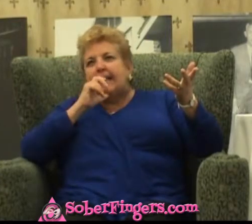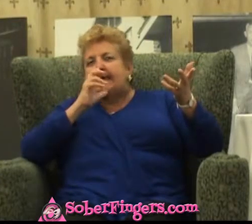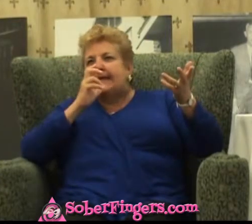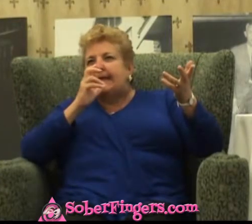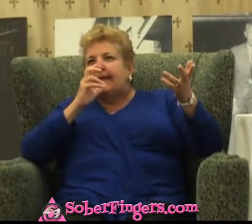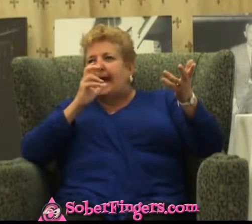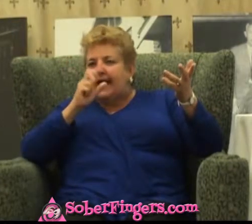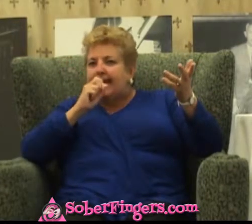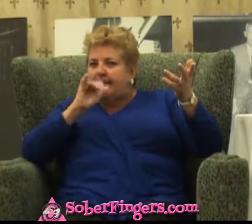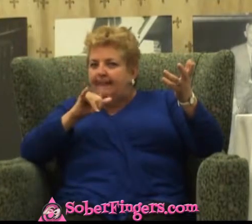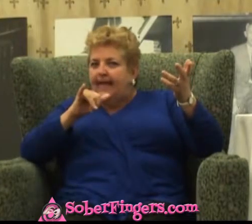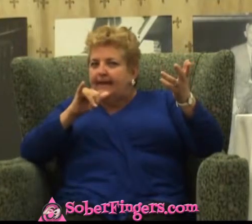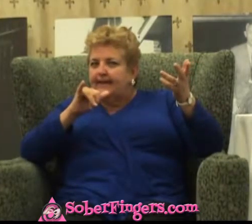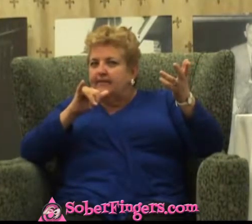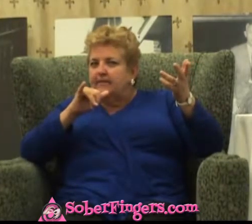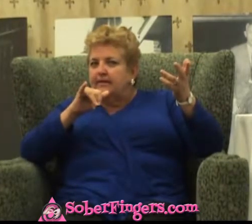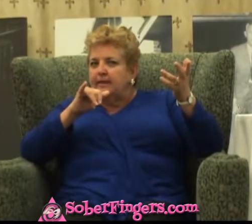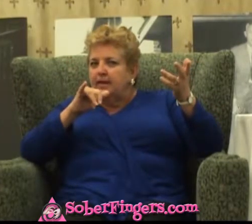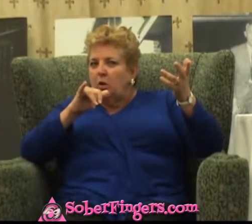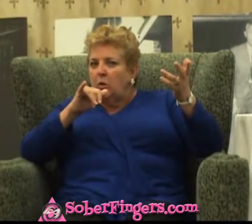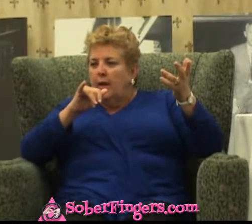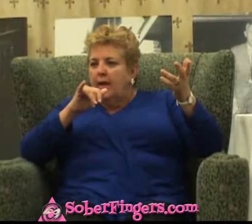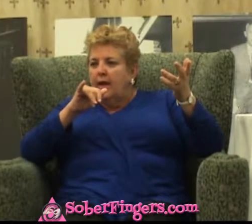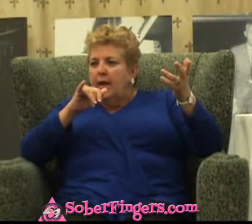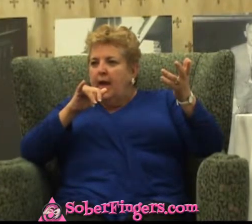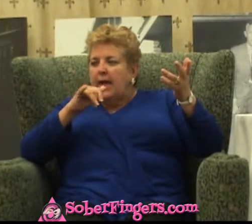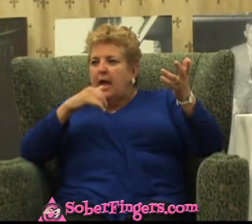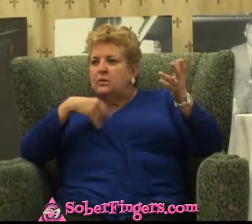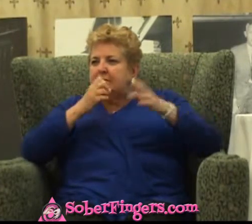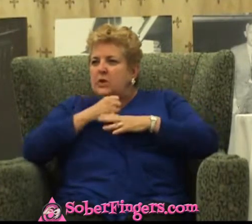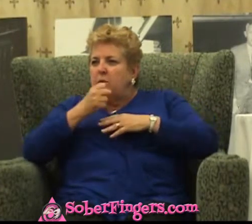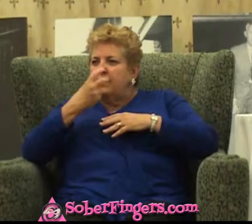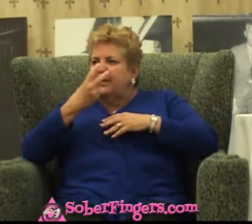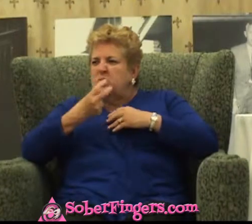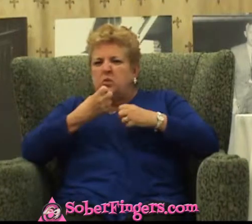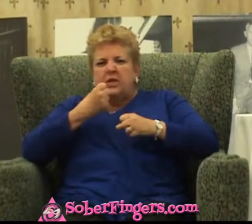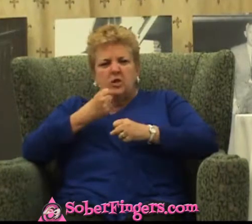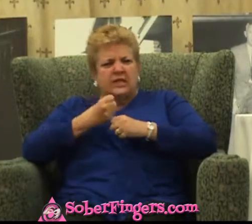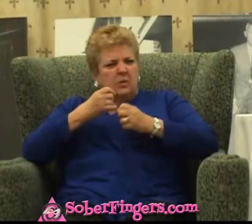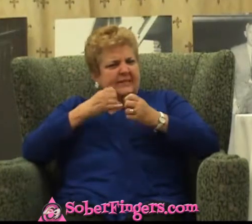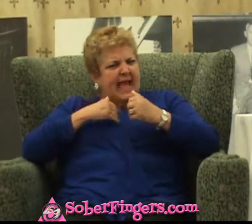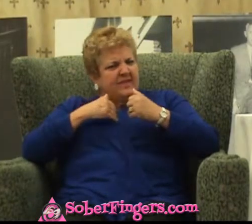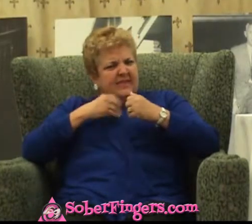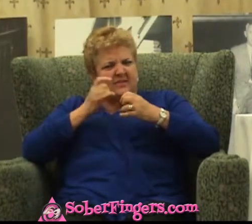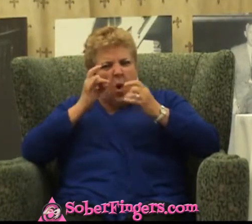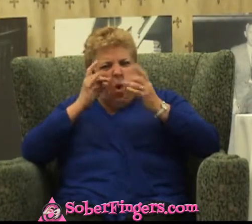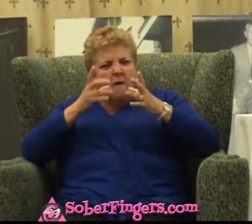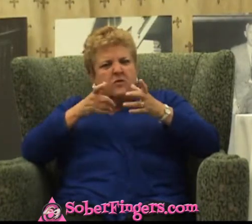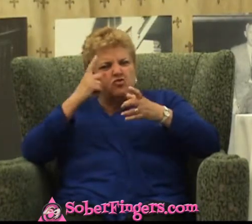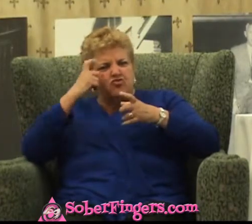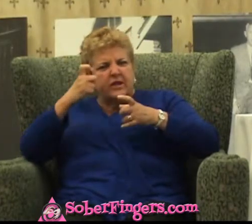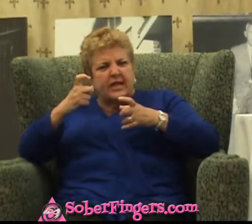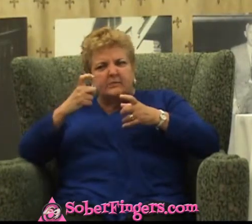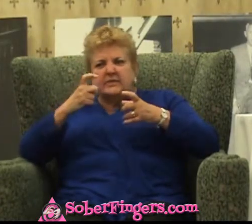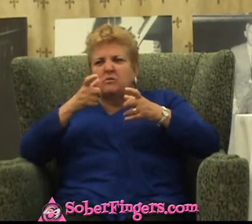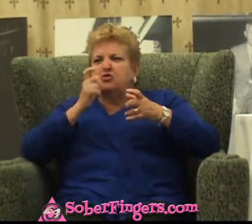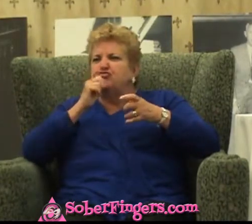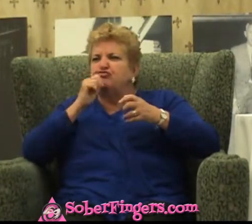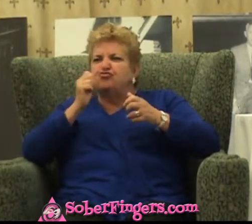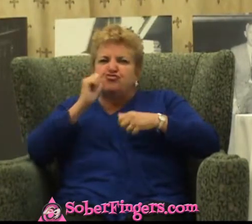vivid. And I was sober a couple of years, and I was having these awful dreams where I'd be drunk, or I'd be driving drunk, or this happening. And I wanted